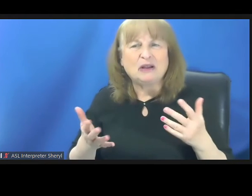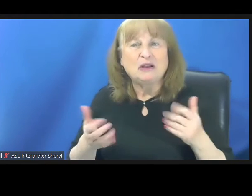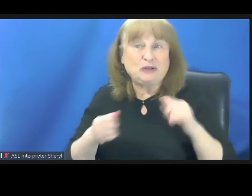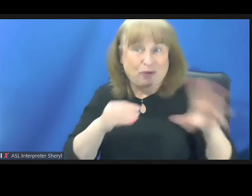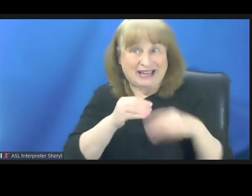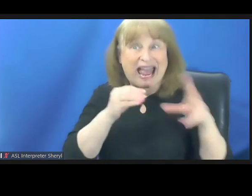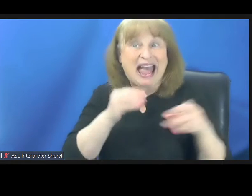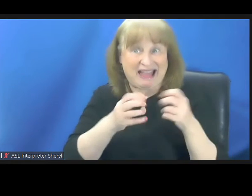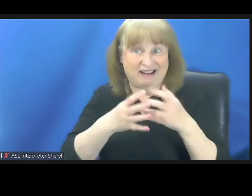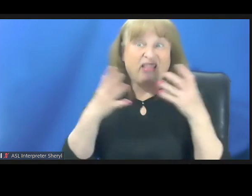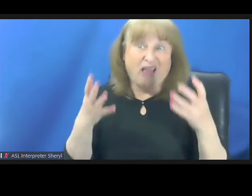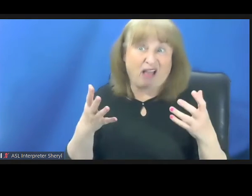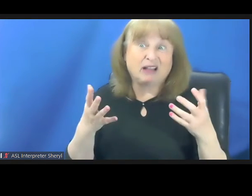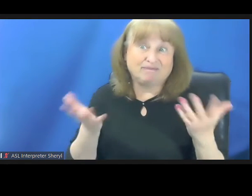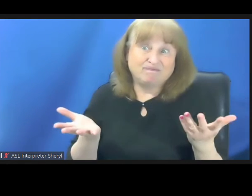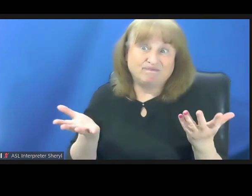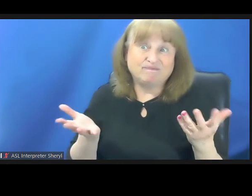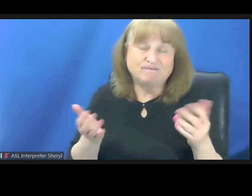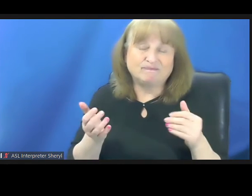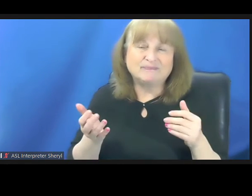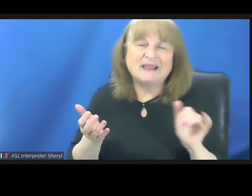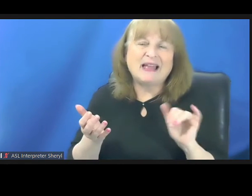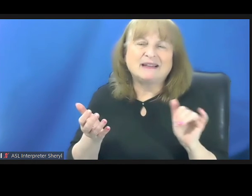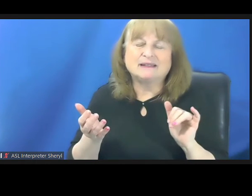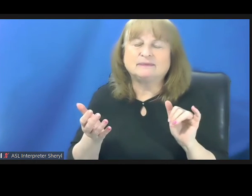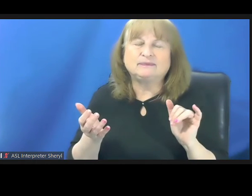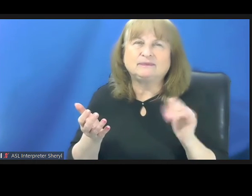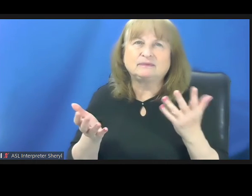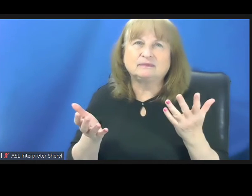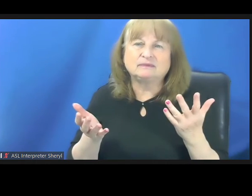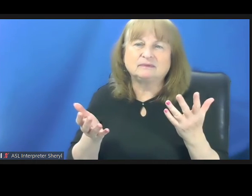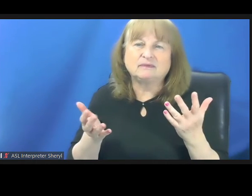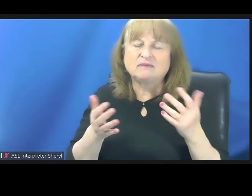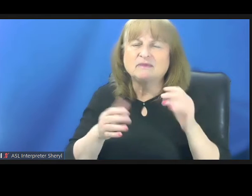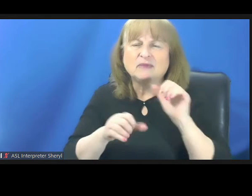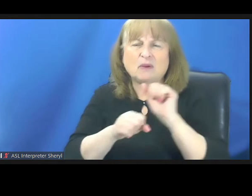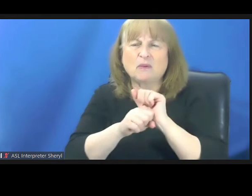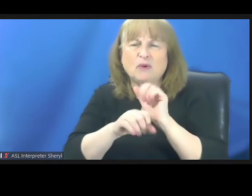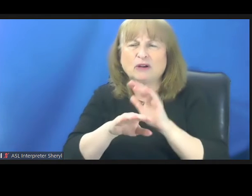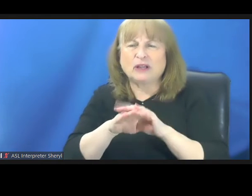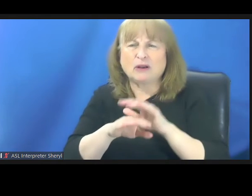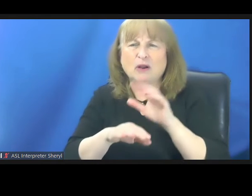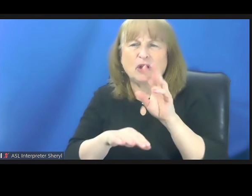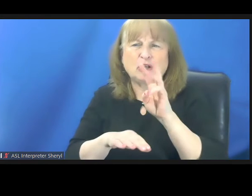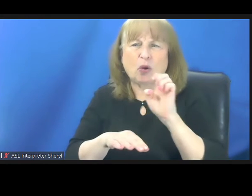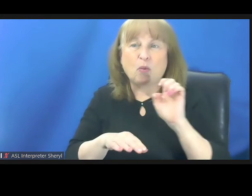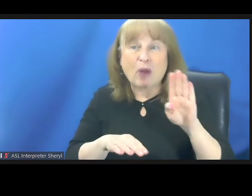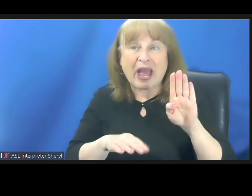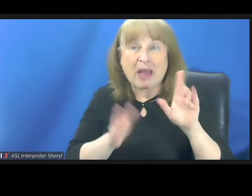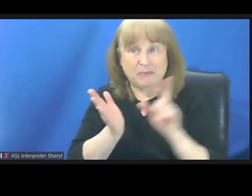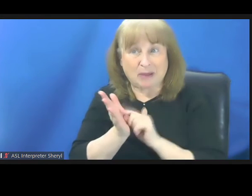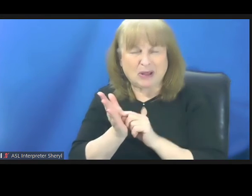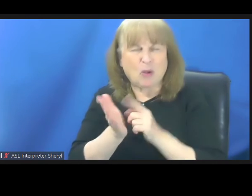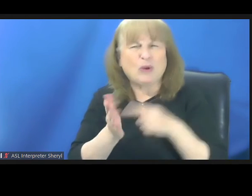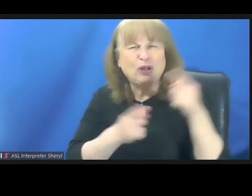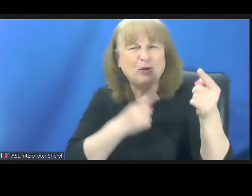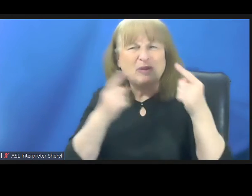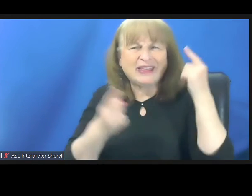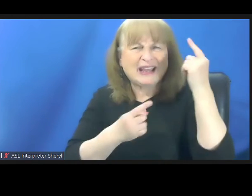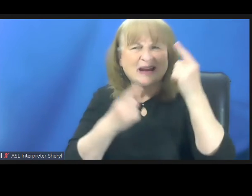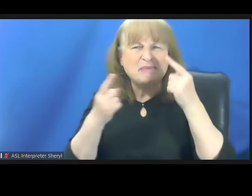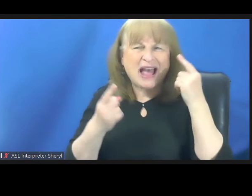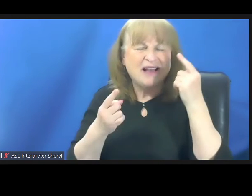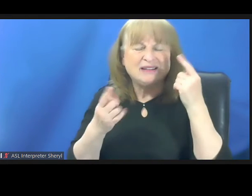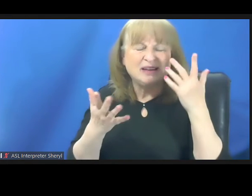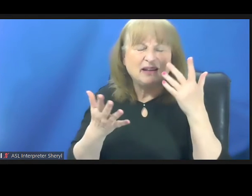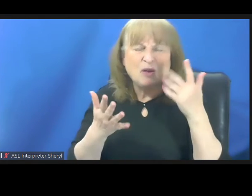lot. So like even going into working on a web publication, what do you think about as, you know, what's